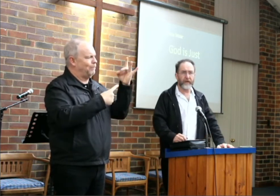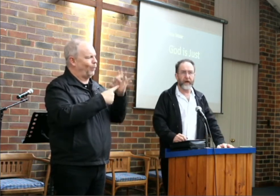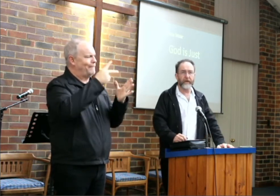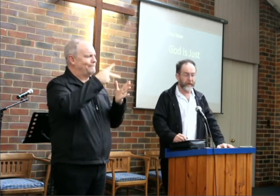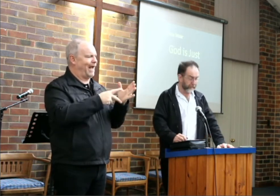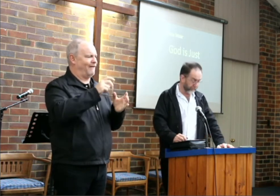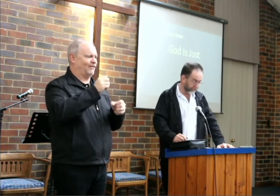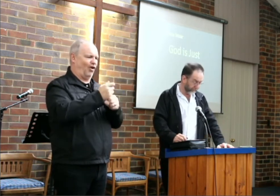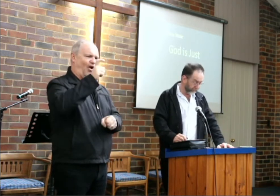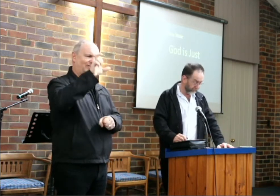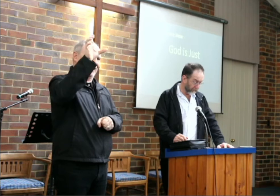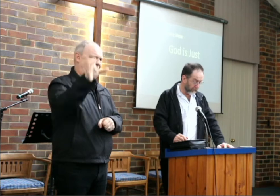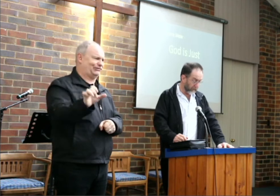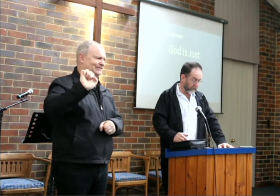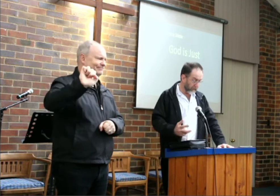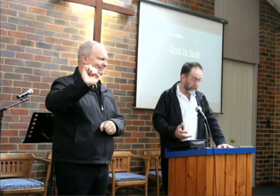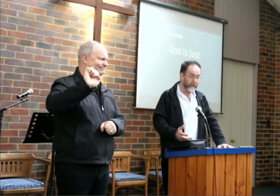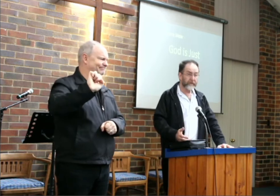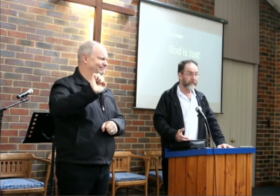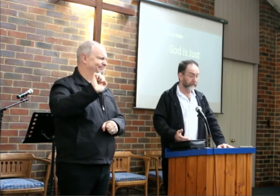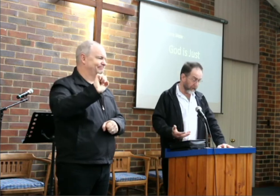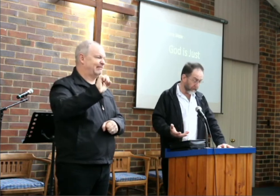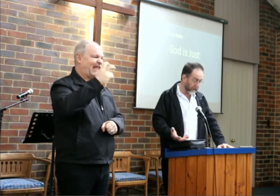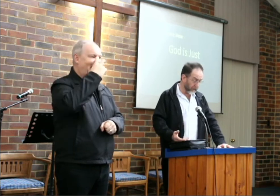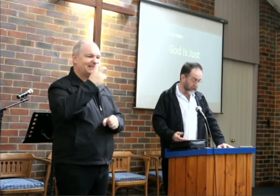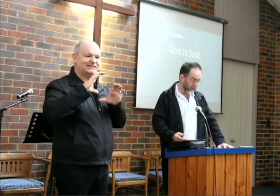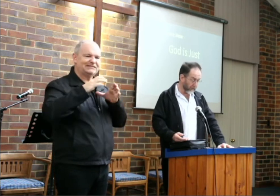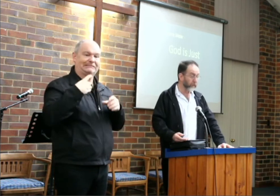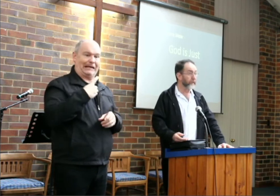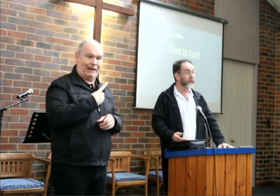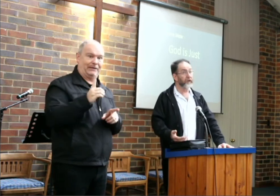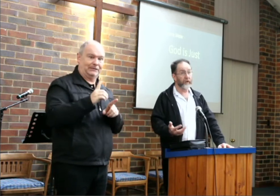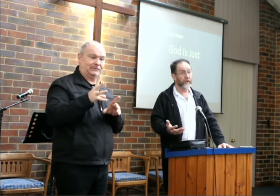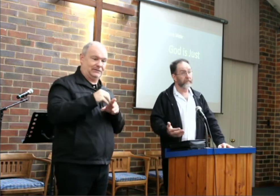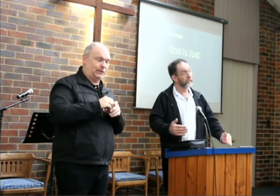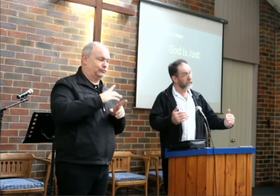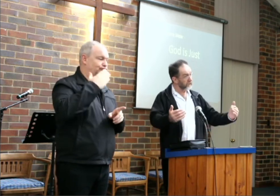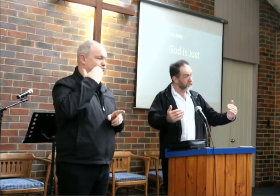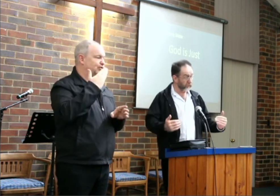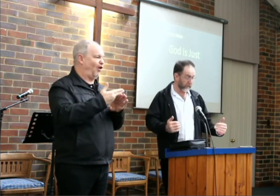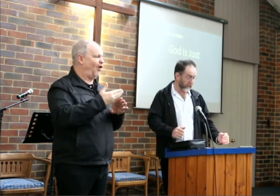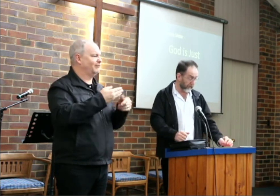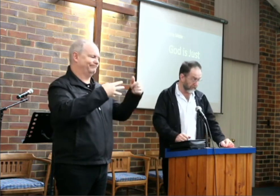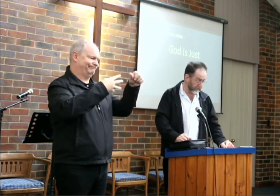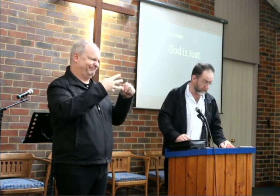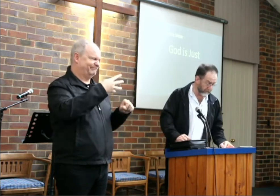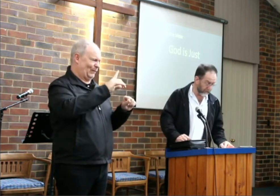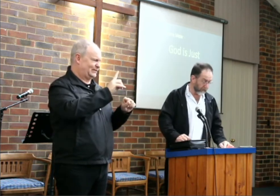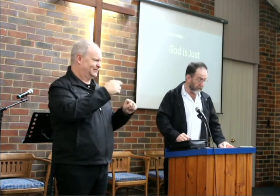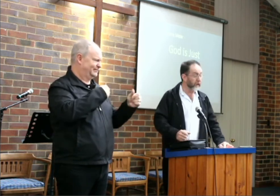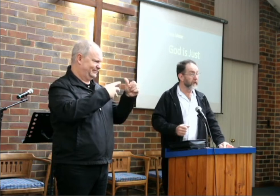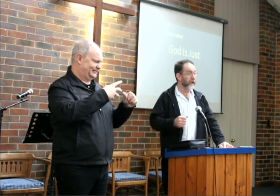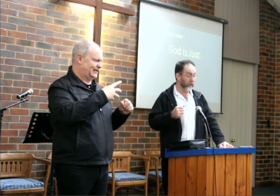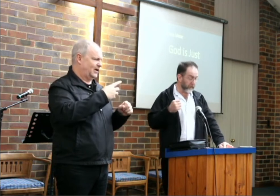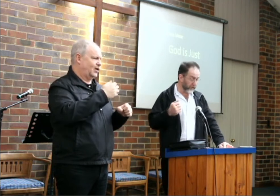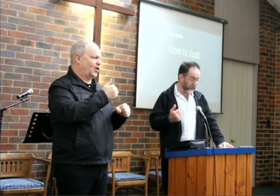God's character. The elders and Damien will be preaching on, and this is what we're going to be doing,